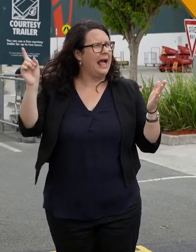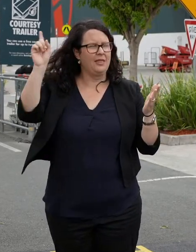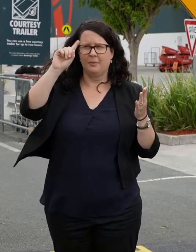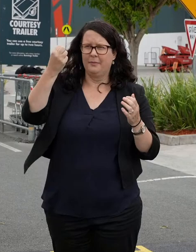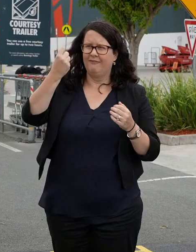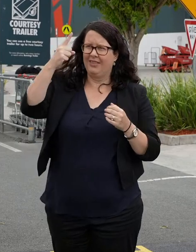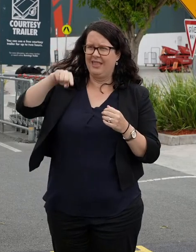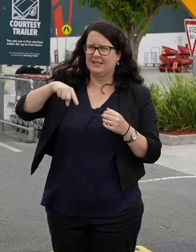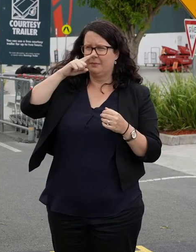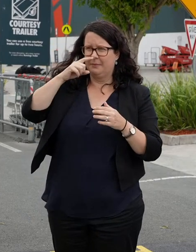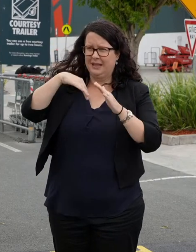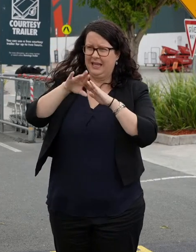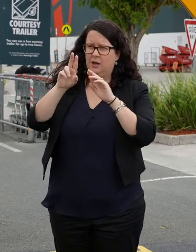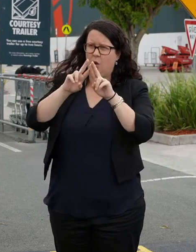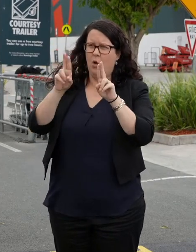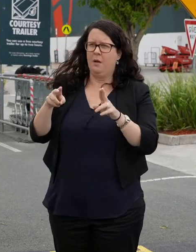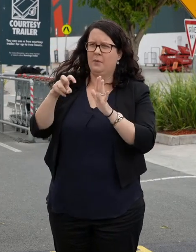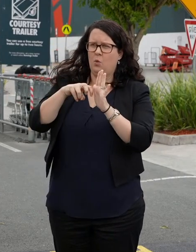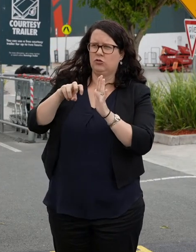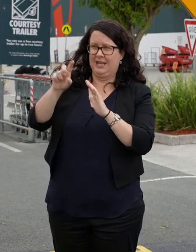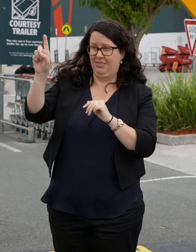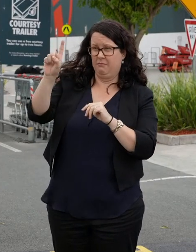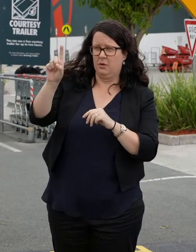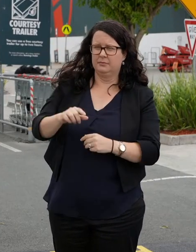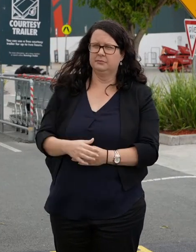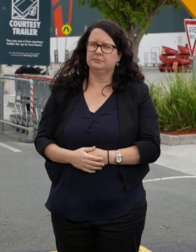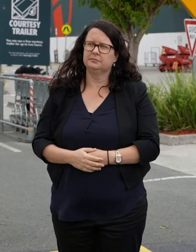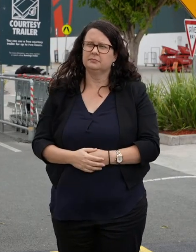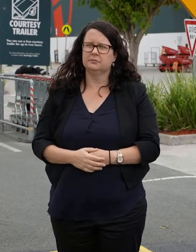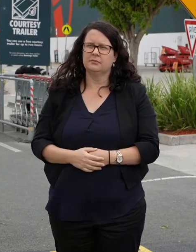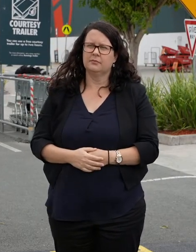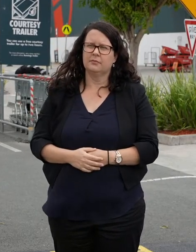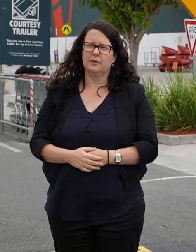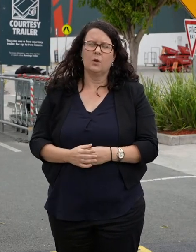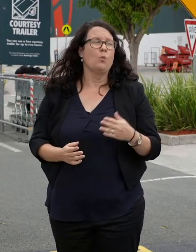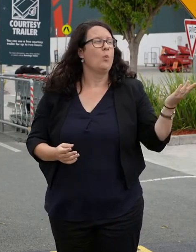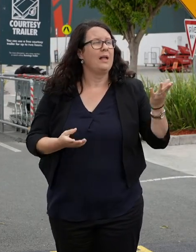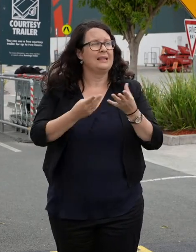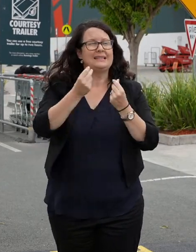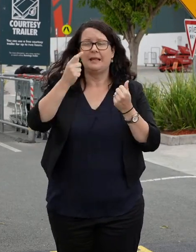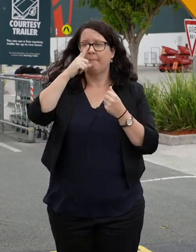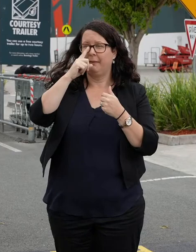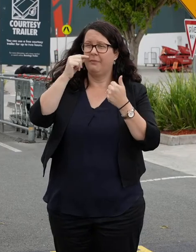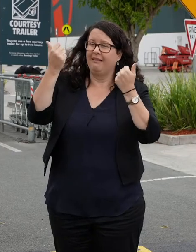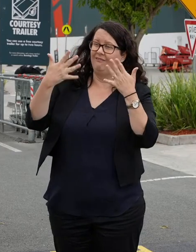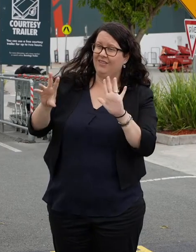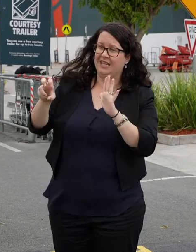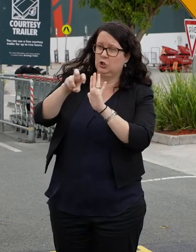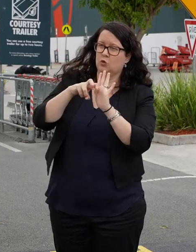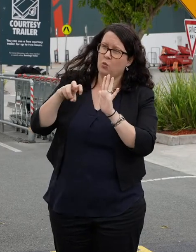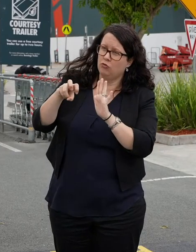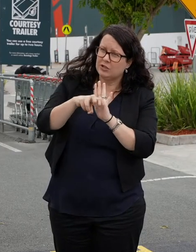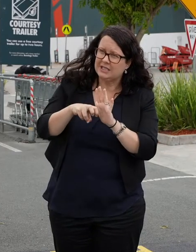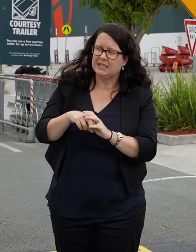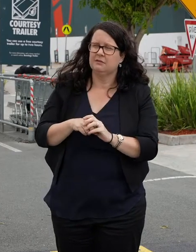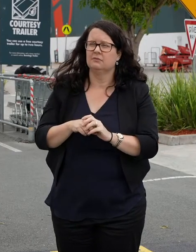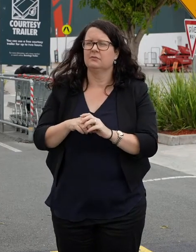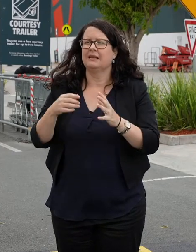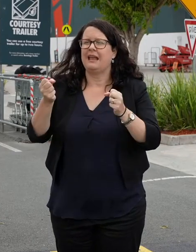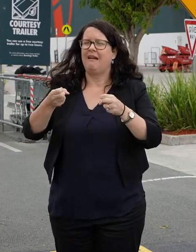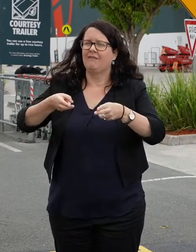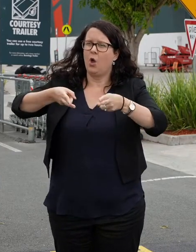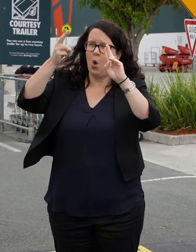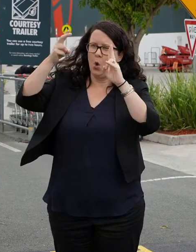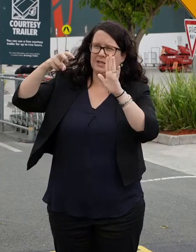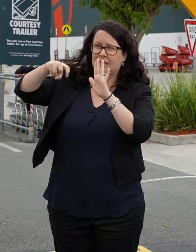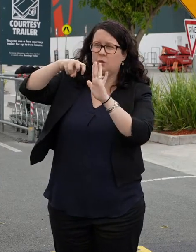home quarantine? Oh, look, there'll be some people who have been able to move out of quarantine. There are hotel